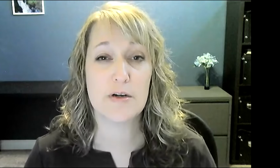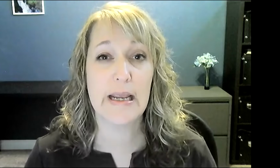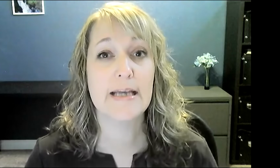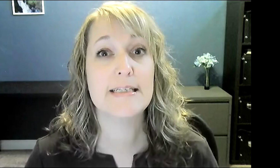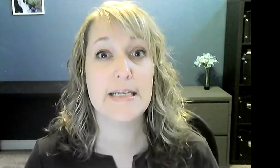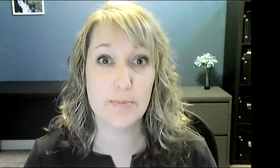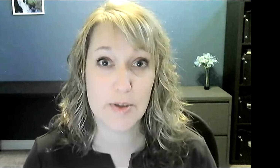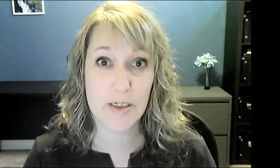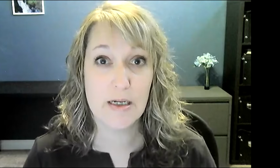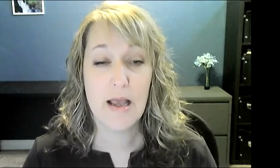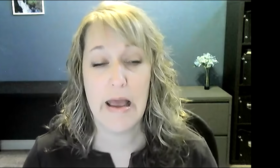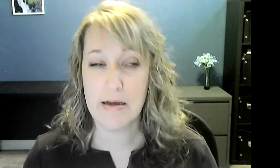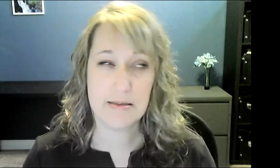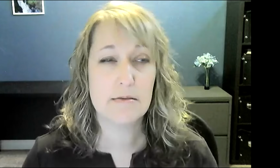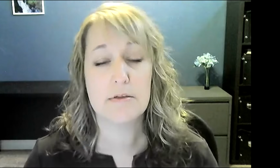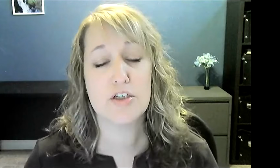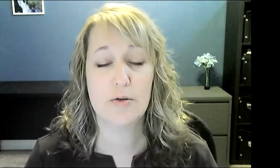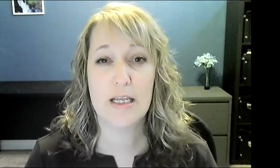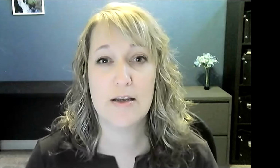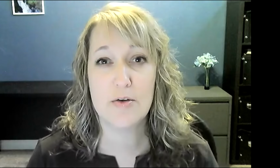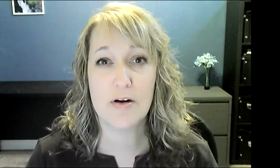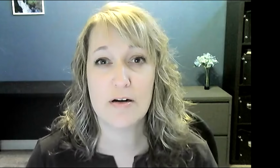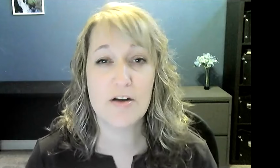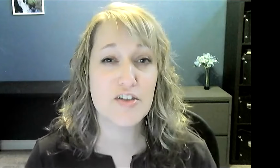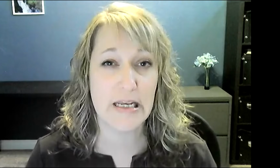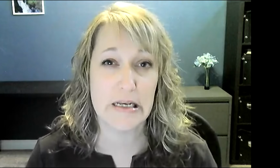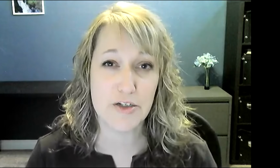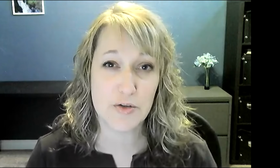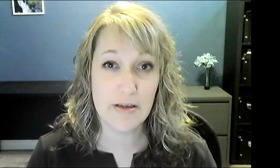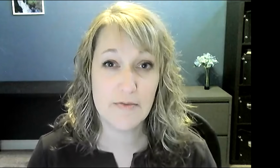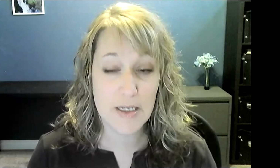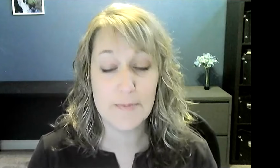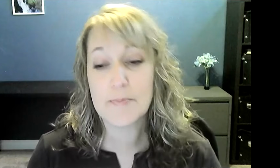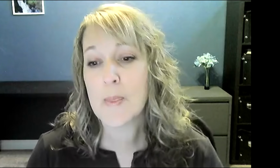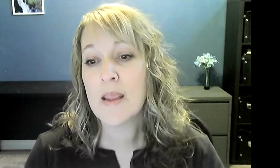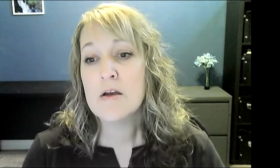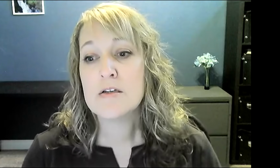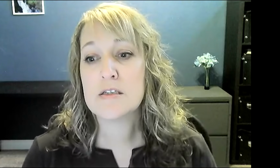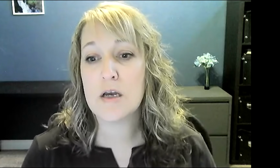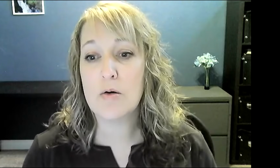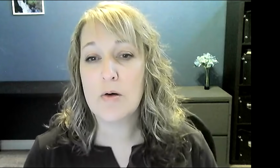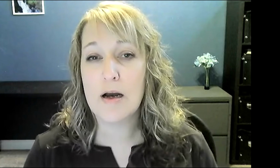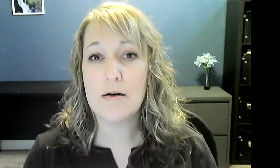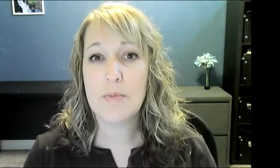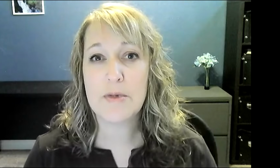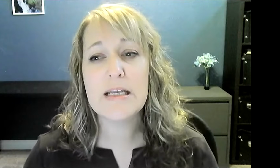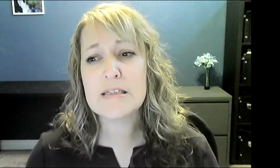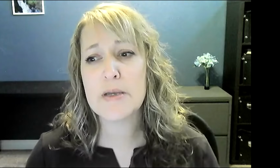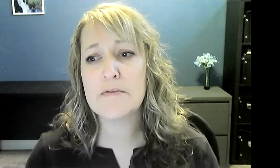story Timber, as shown in on your Signing Naturally video. So I'm going to explain